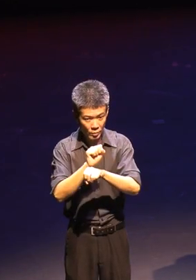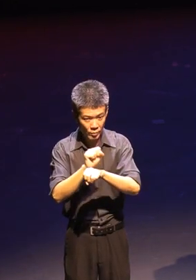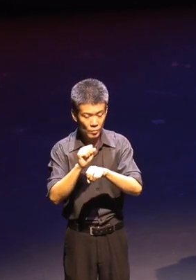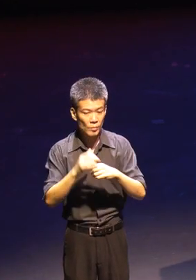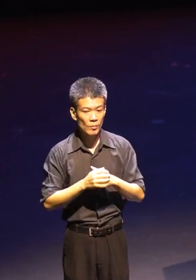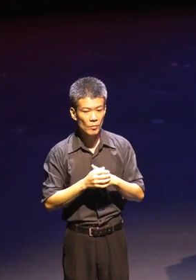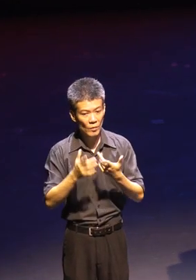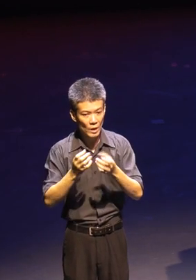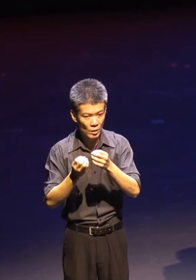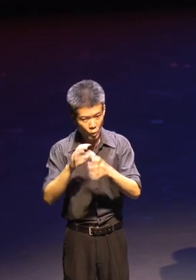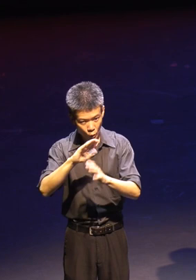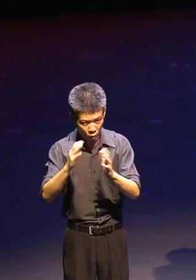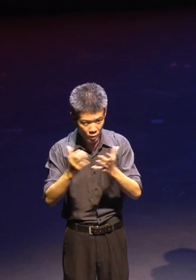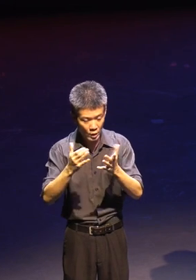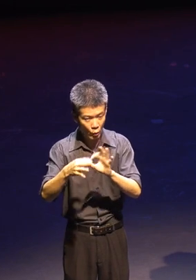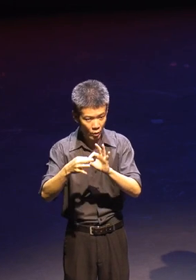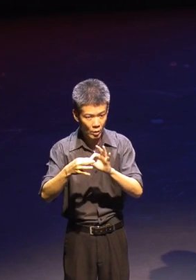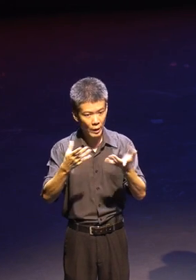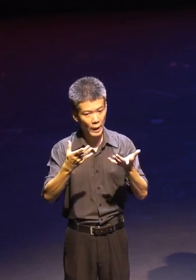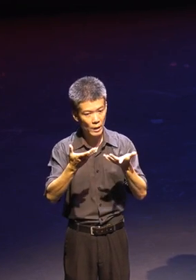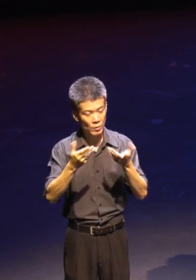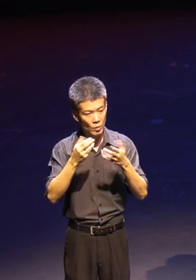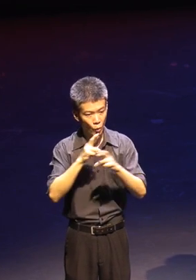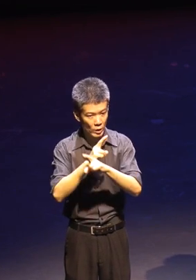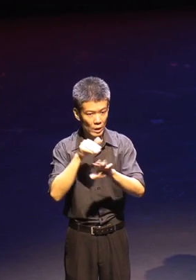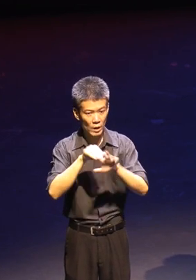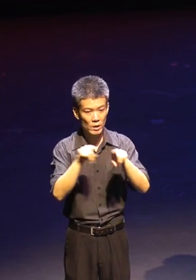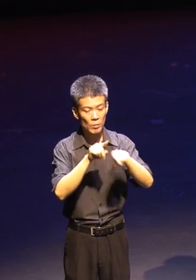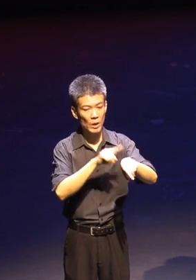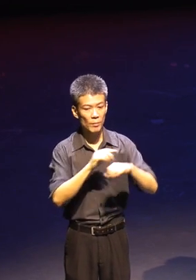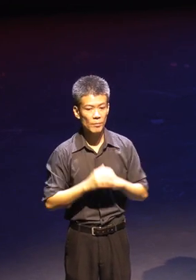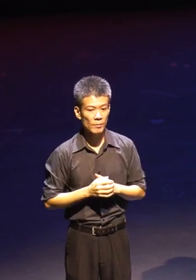is globally relevant and resilient at the same time.